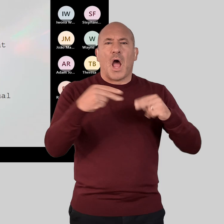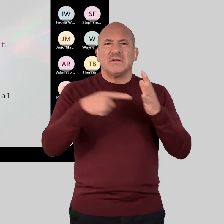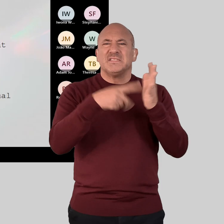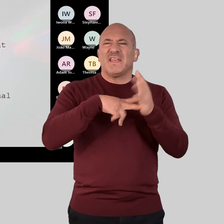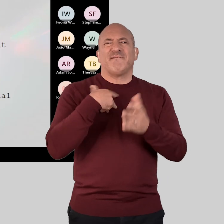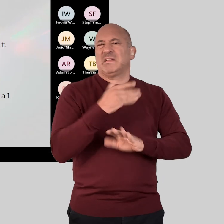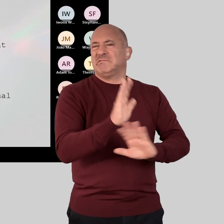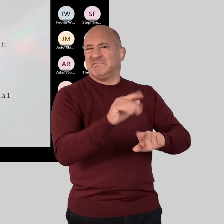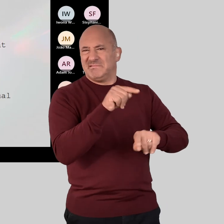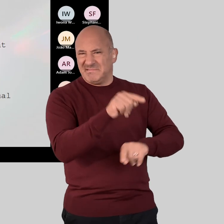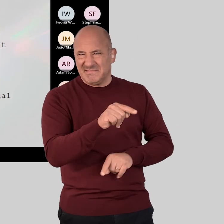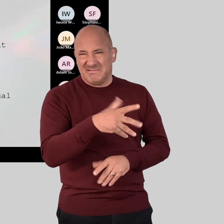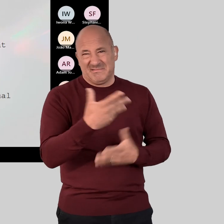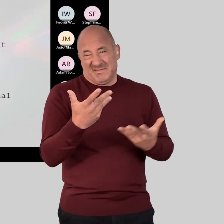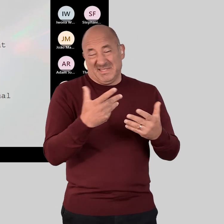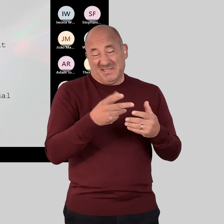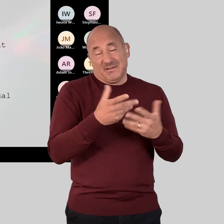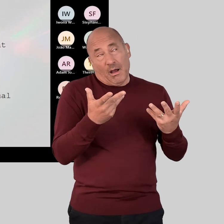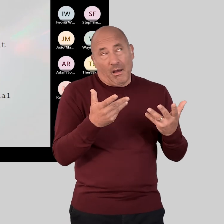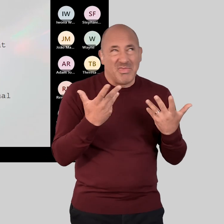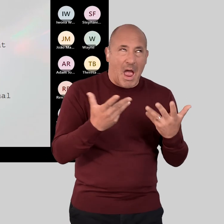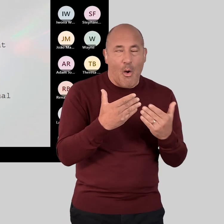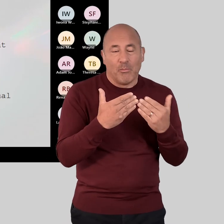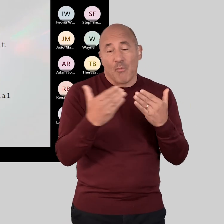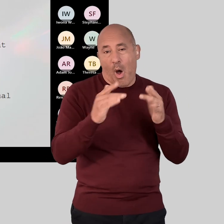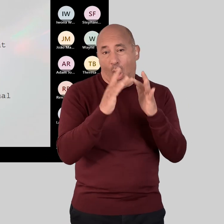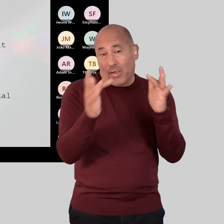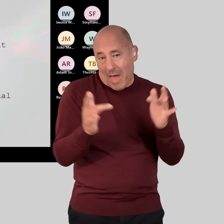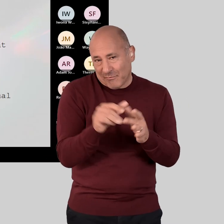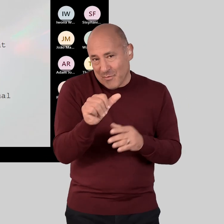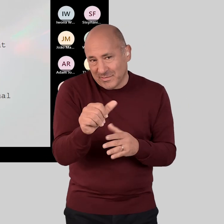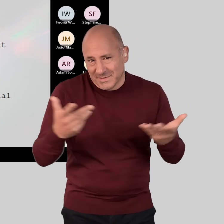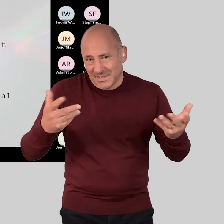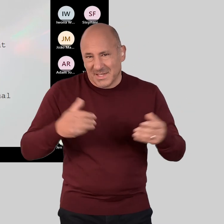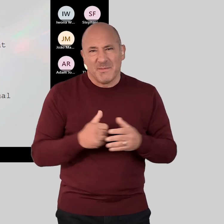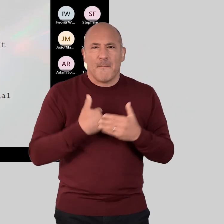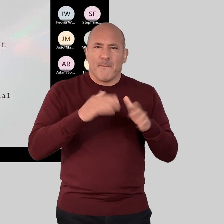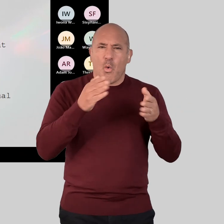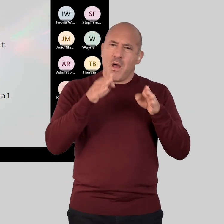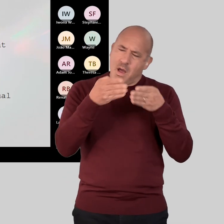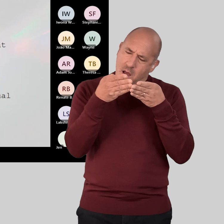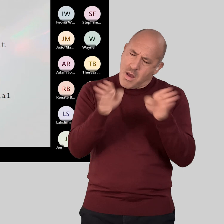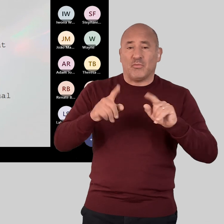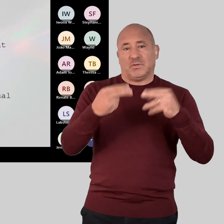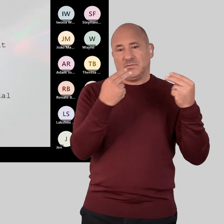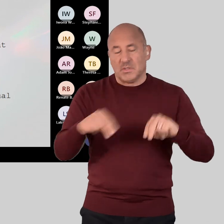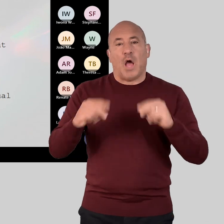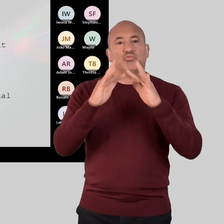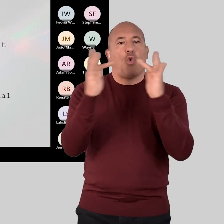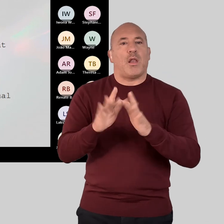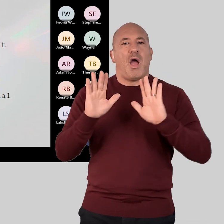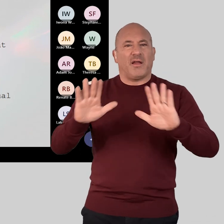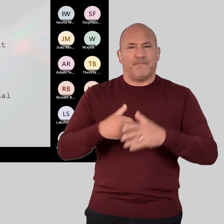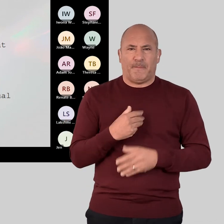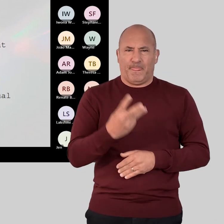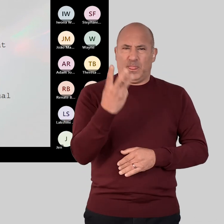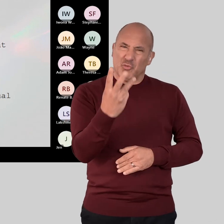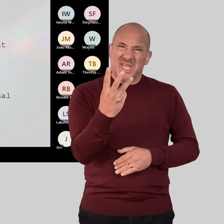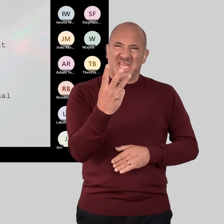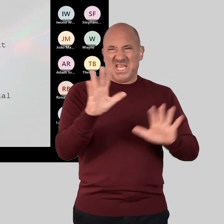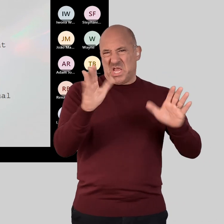broadly. There were areas that we didn't really dive into, like dance on TV, which of course technically now is often online, but we were kind of looking